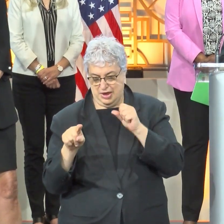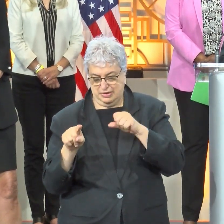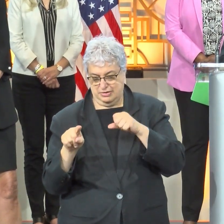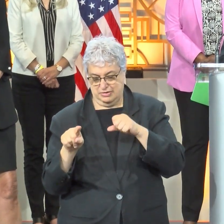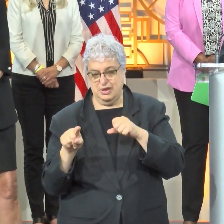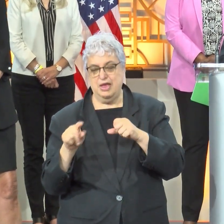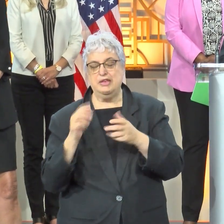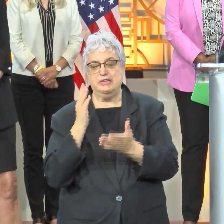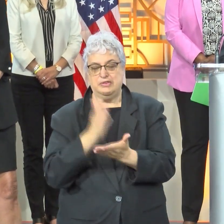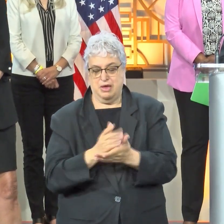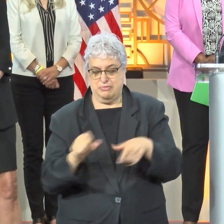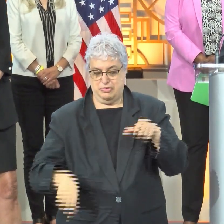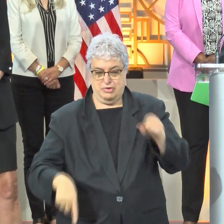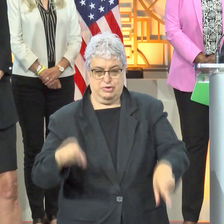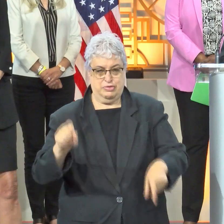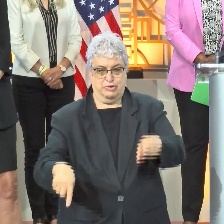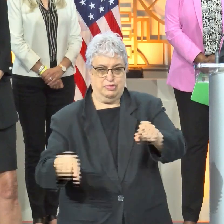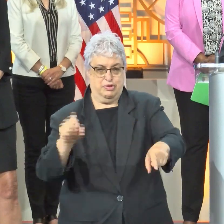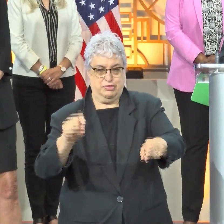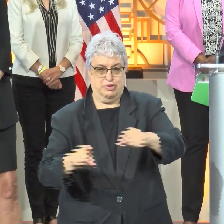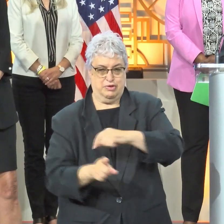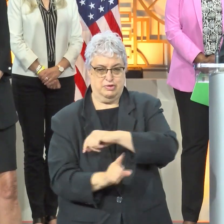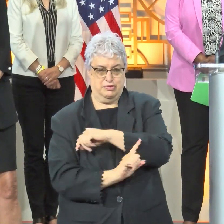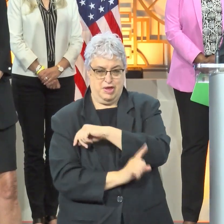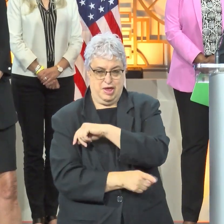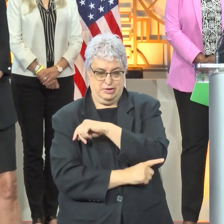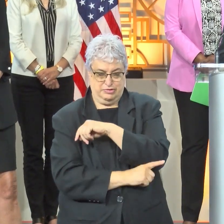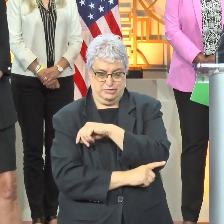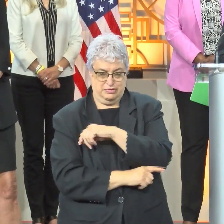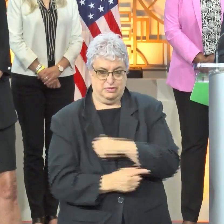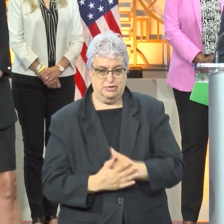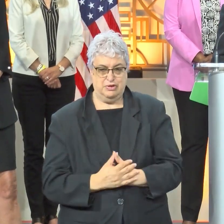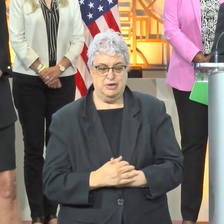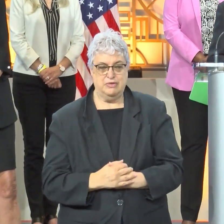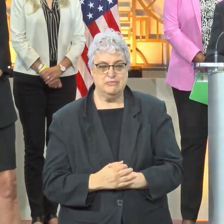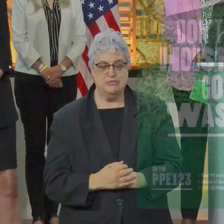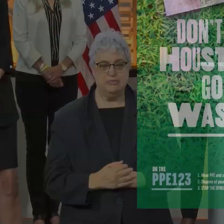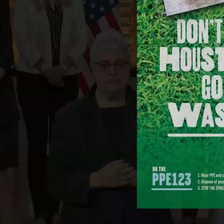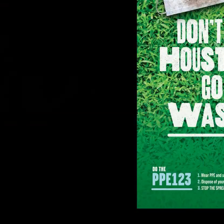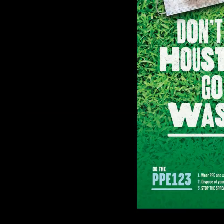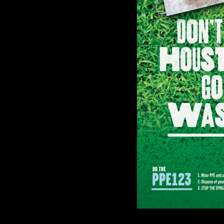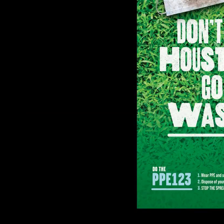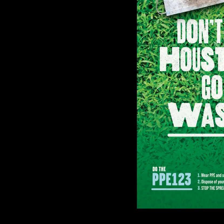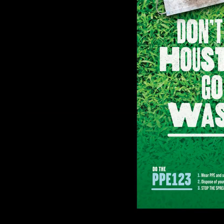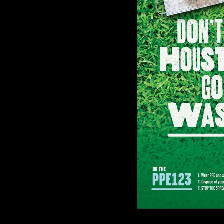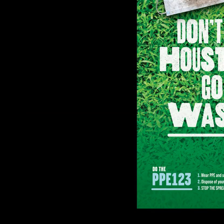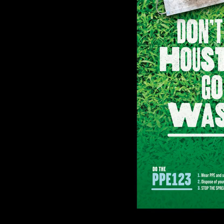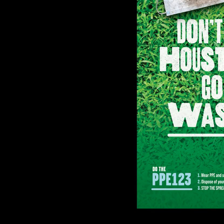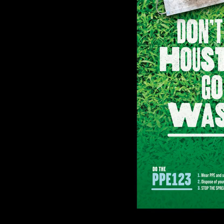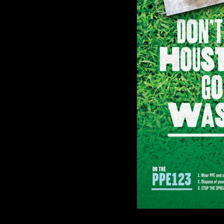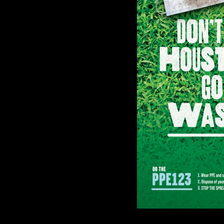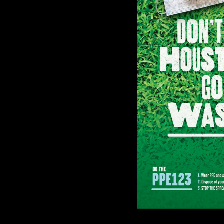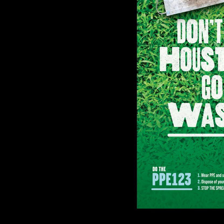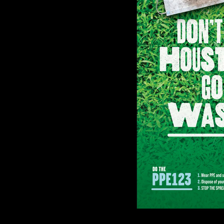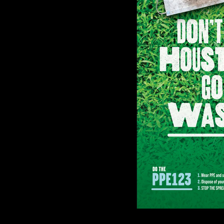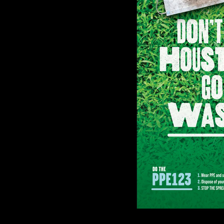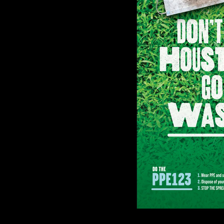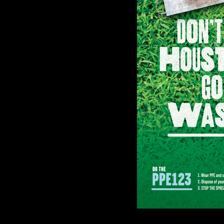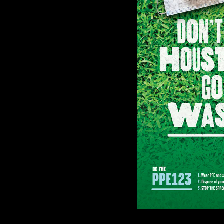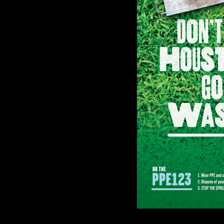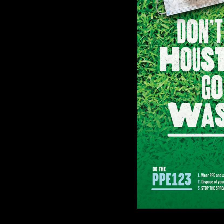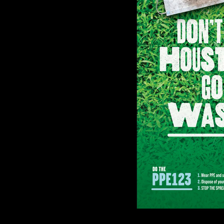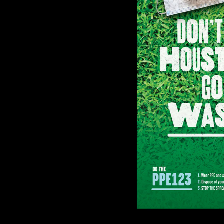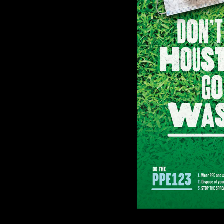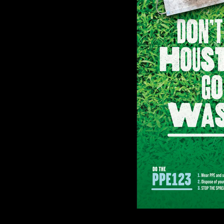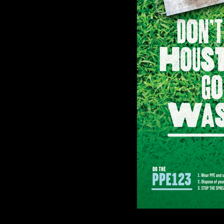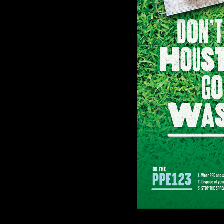stop littering, stop trashing our city. And I want to give a great deal of credit for Houston FERS, Michael Heckman, and his staff for helping to